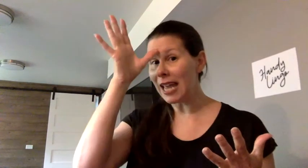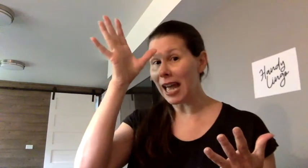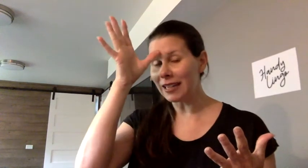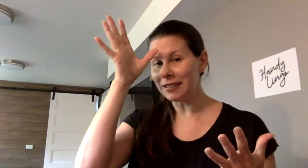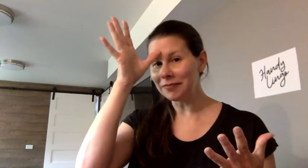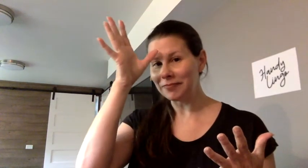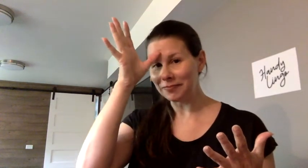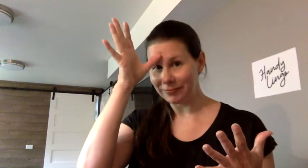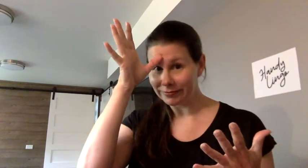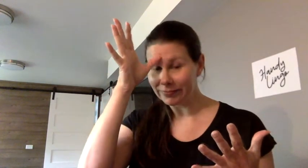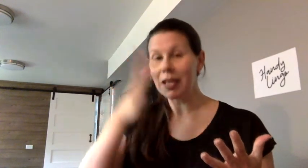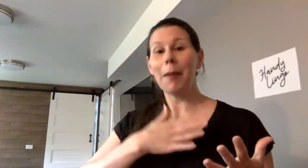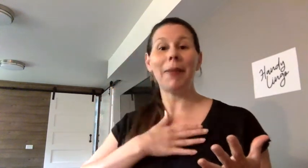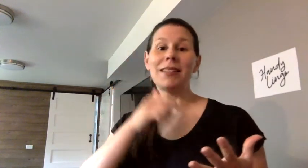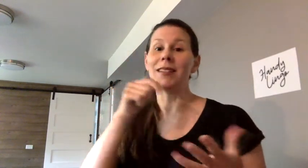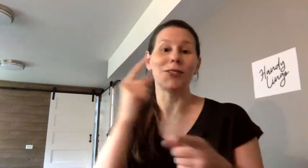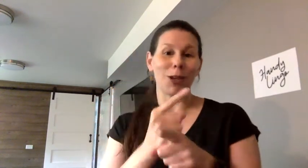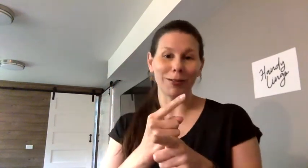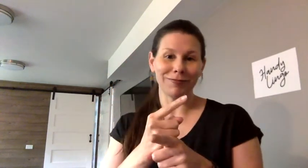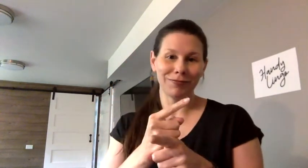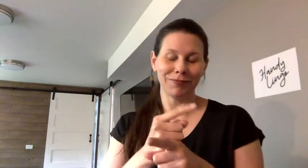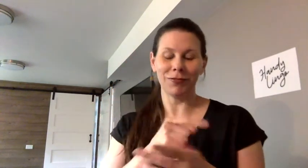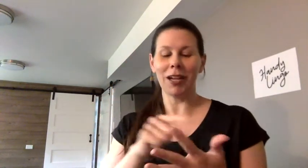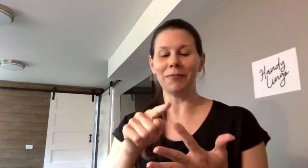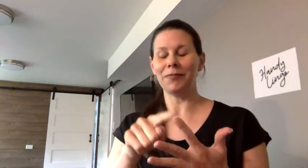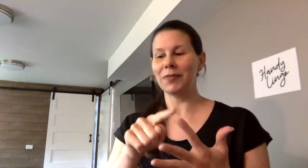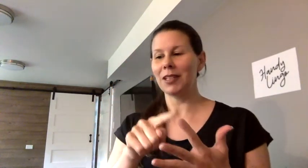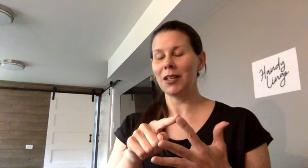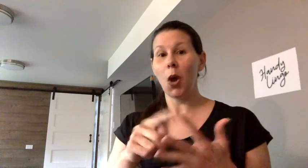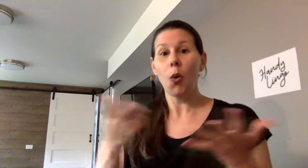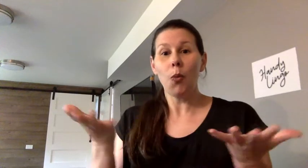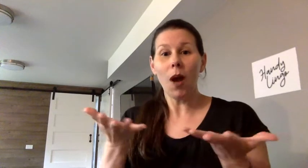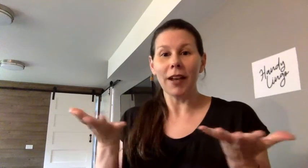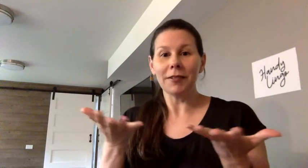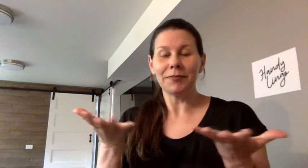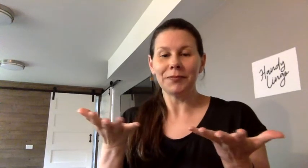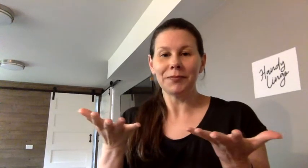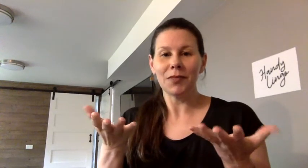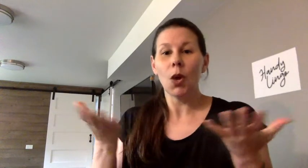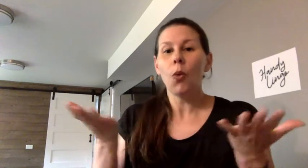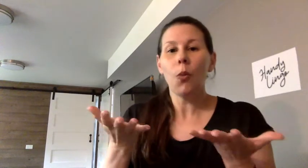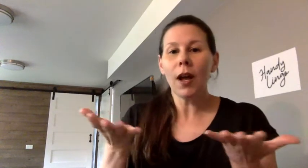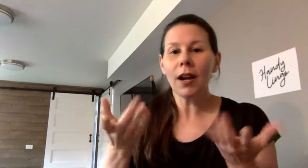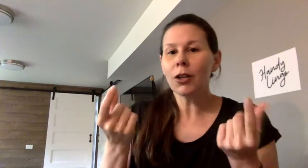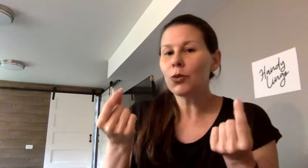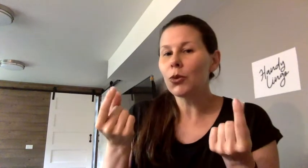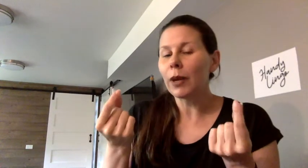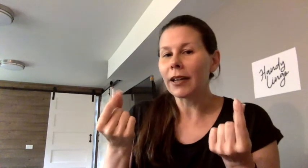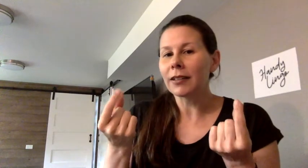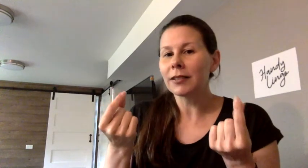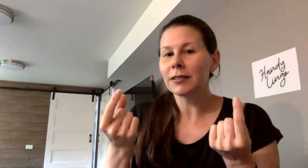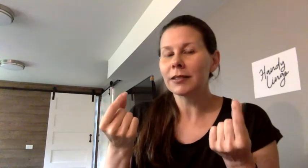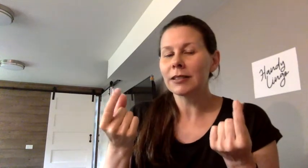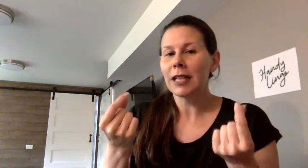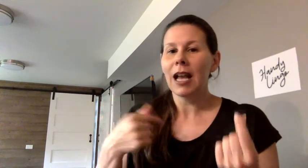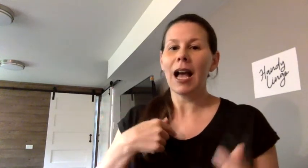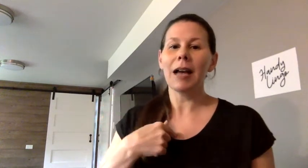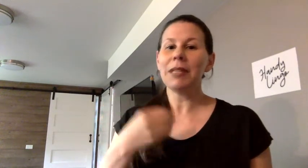dad, my sister, right? What? What are you doing? I'm